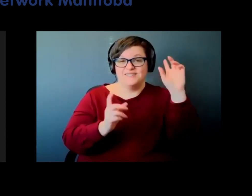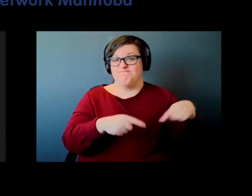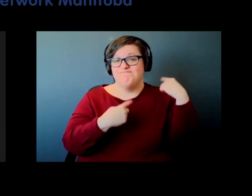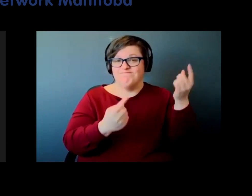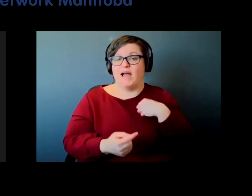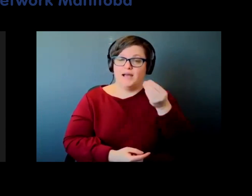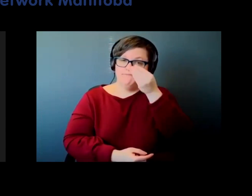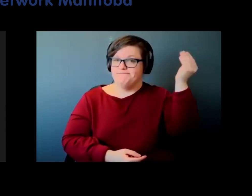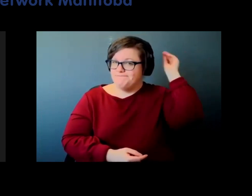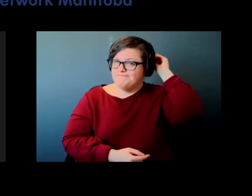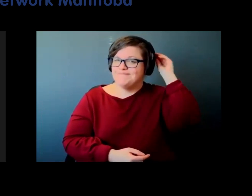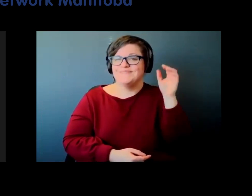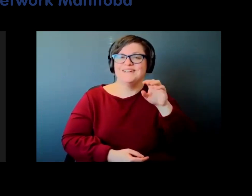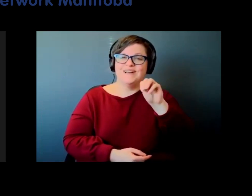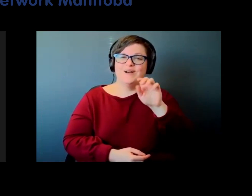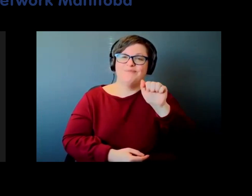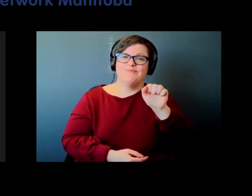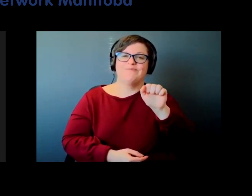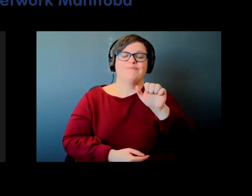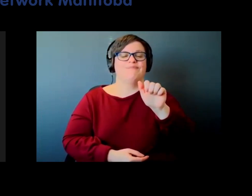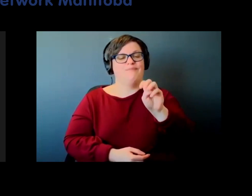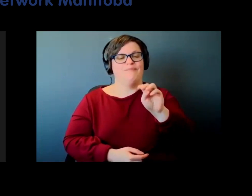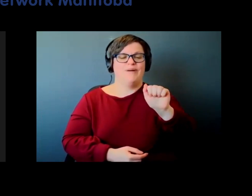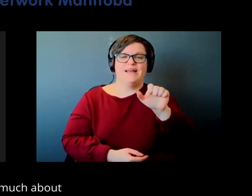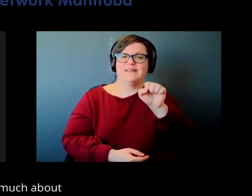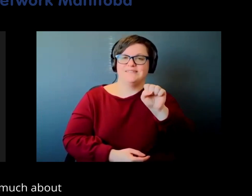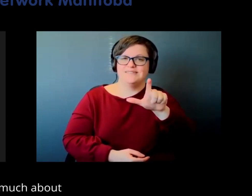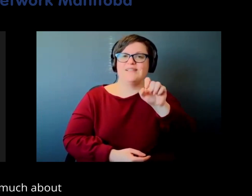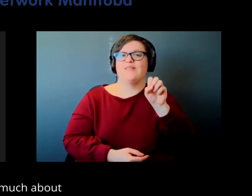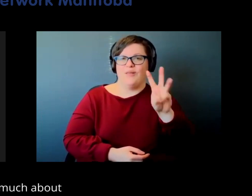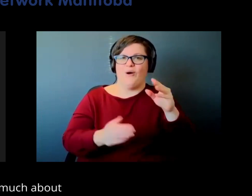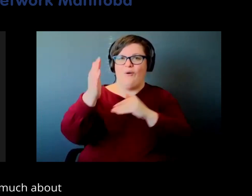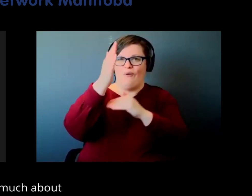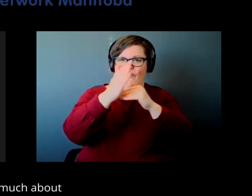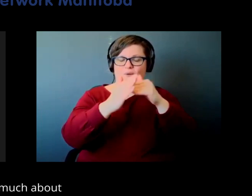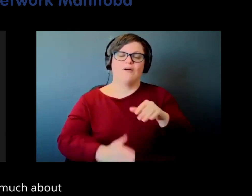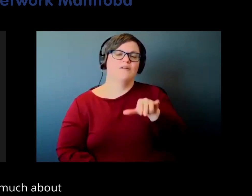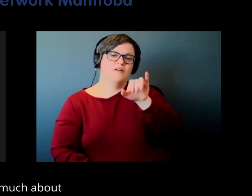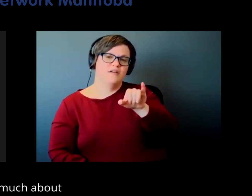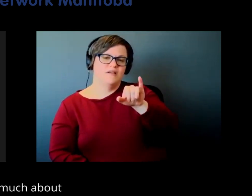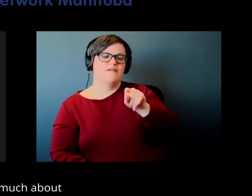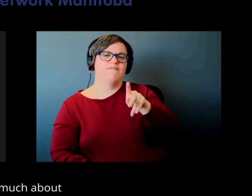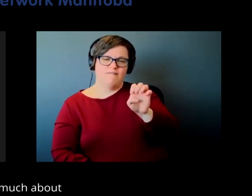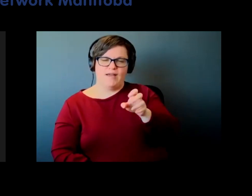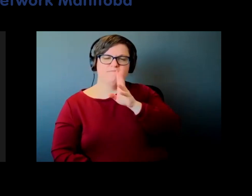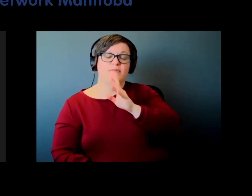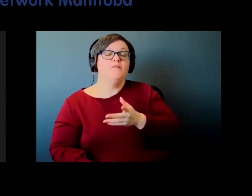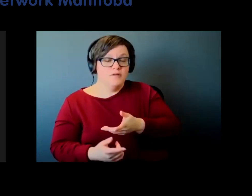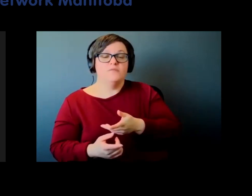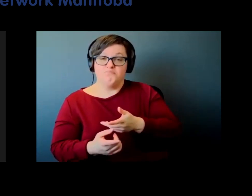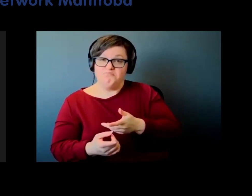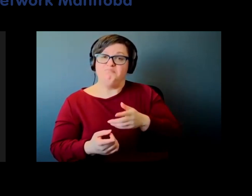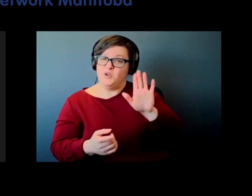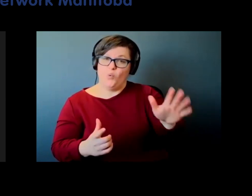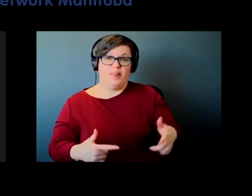needs. Well, I think your lifestyle is just so much about the hierarchy of needs, that